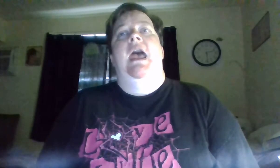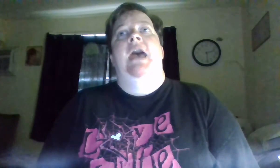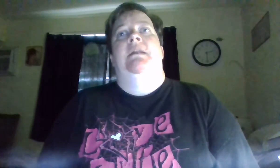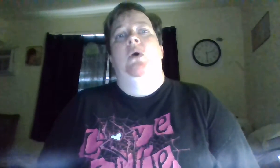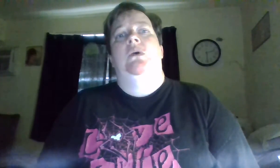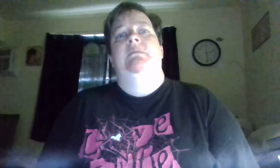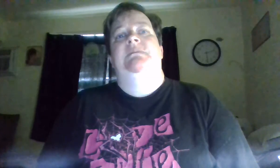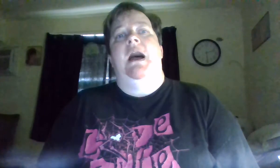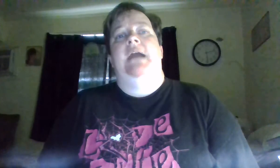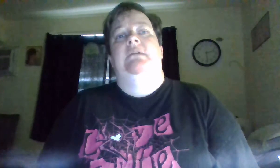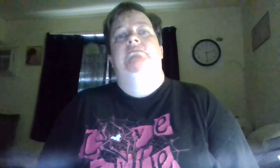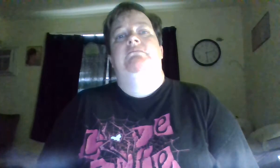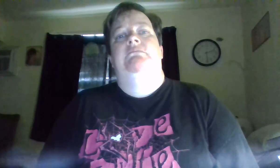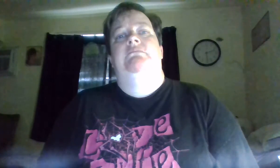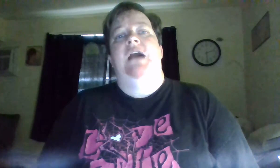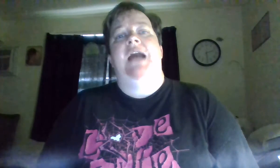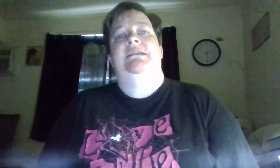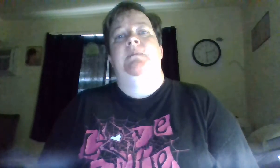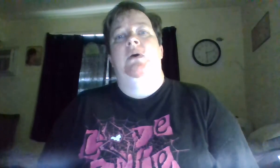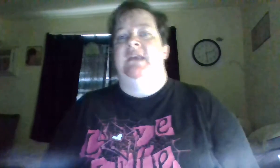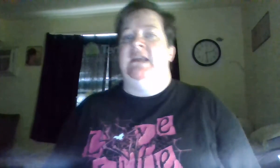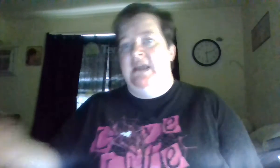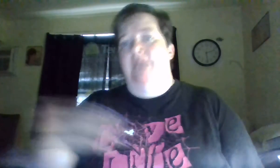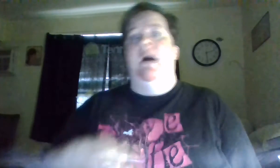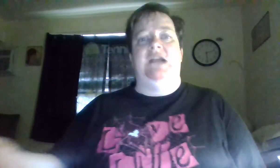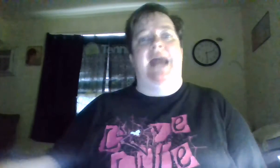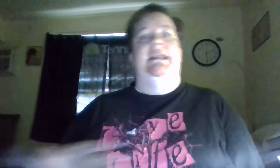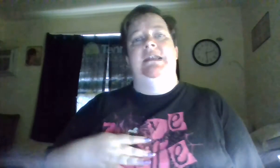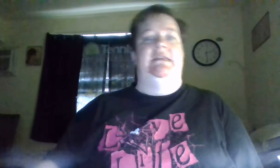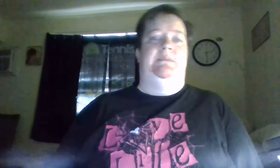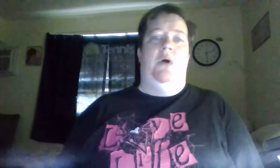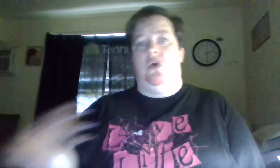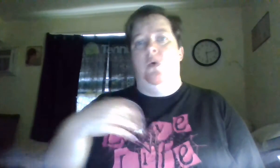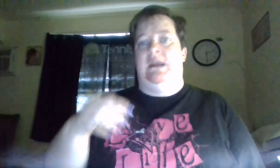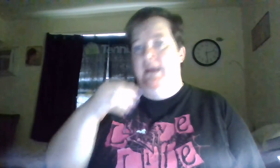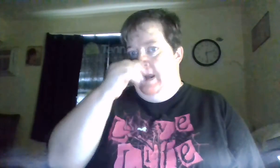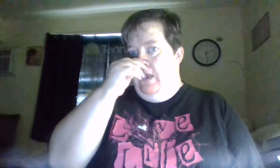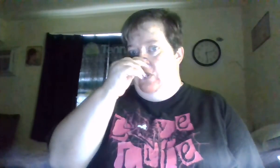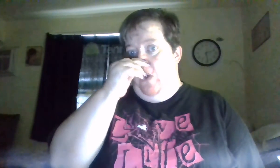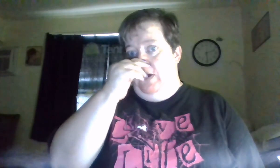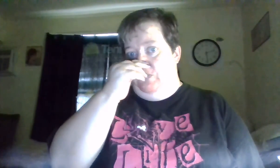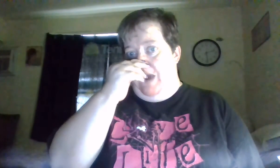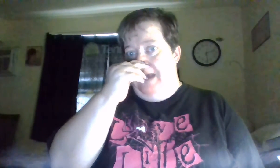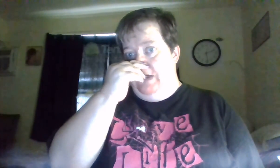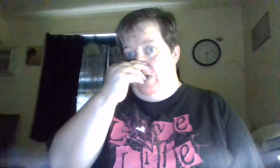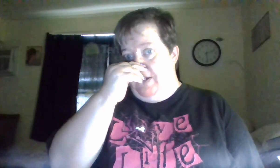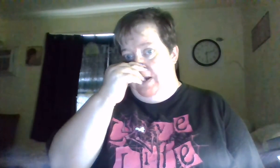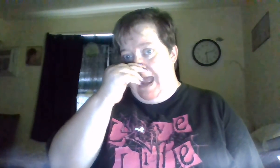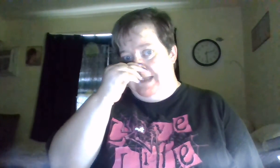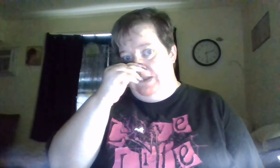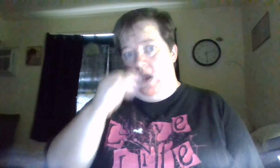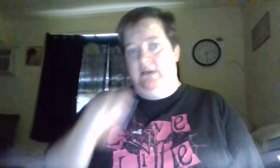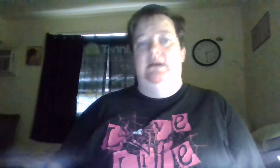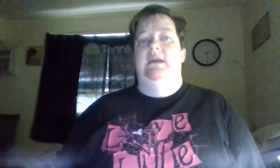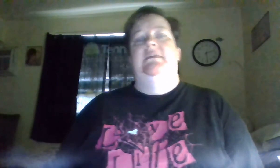and a boat comes by. Guys in the boat say, "Come on, you got to get into this boat, quick. The water's rising, you're not going to last long." The